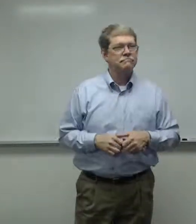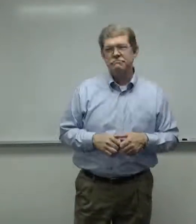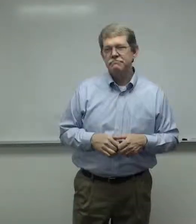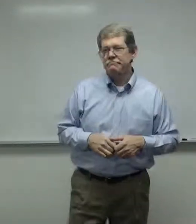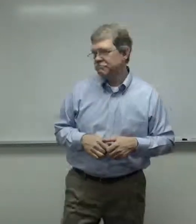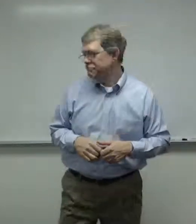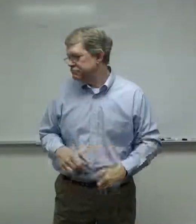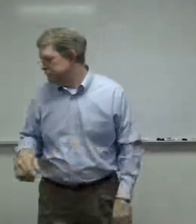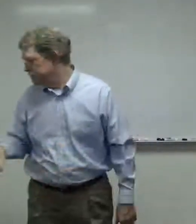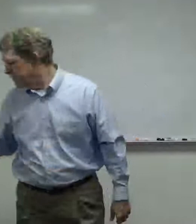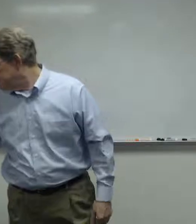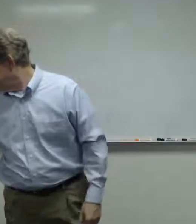S-A-D, sad.